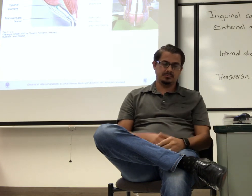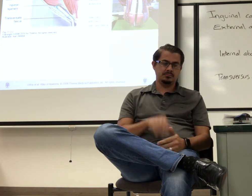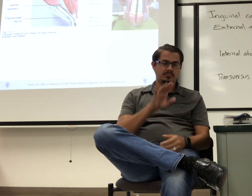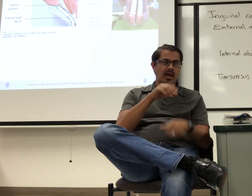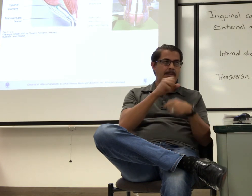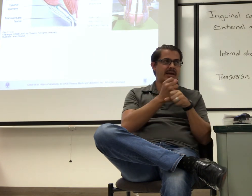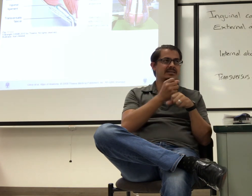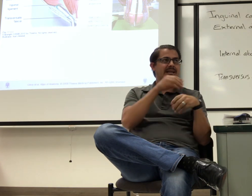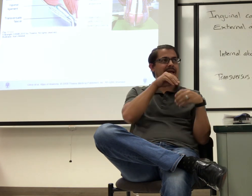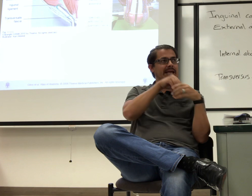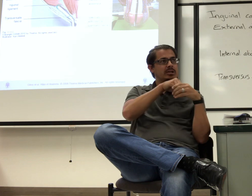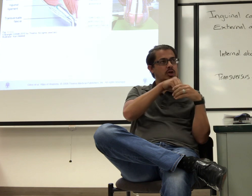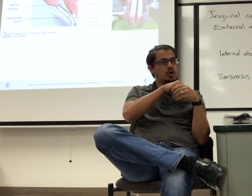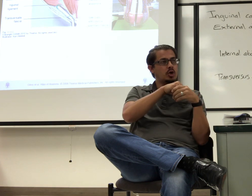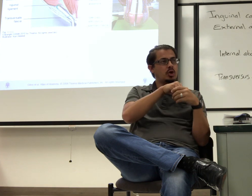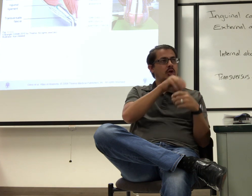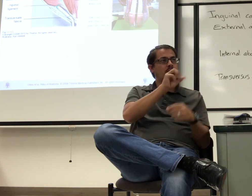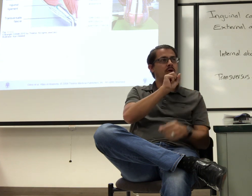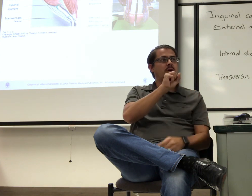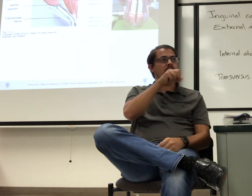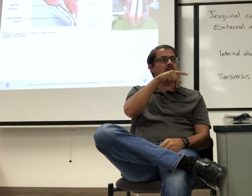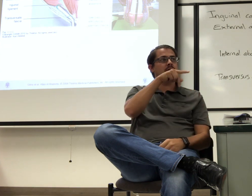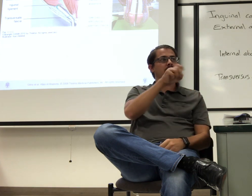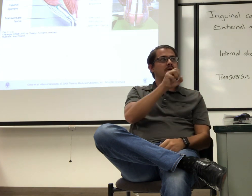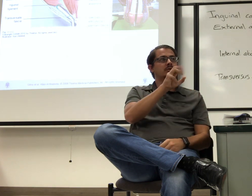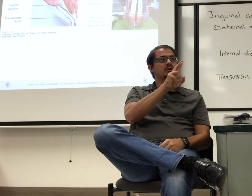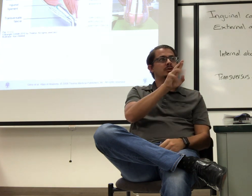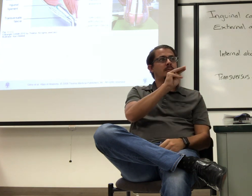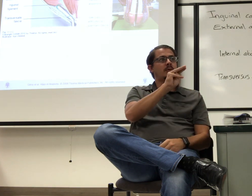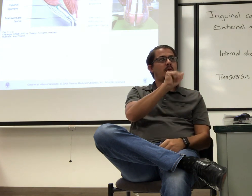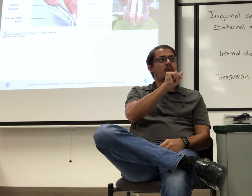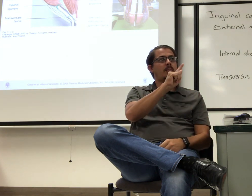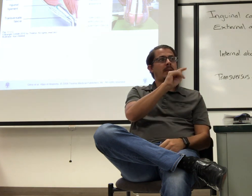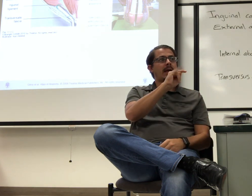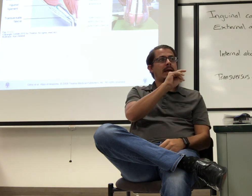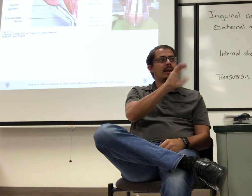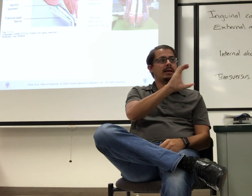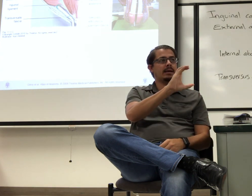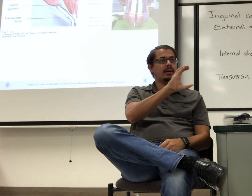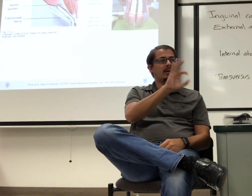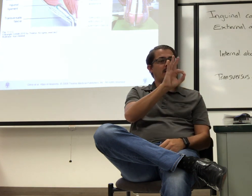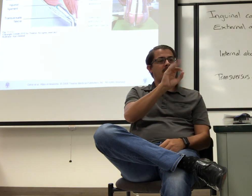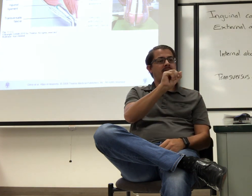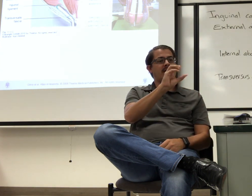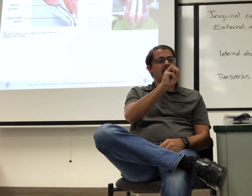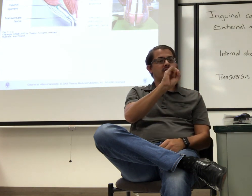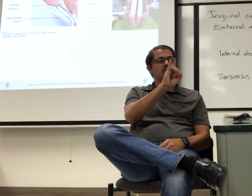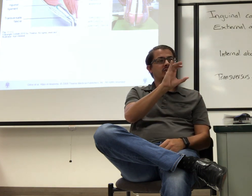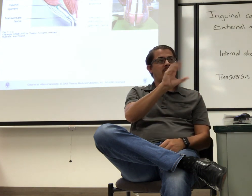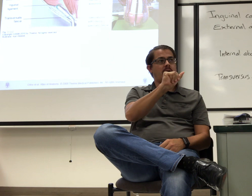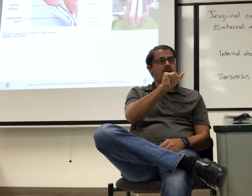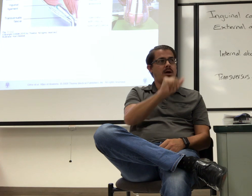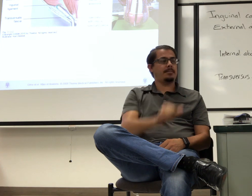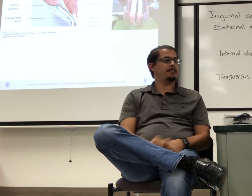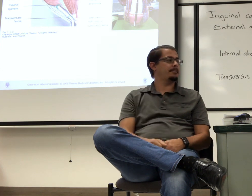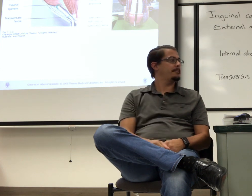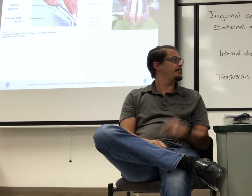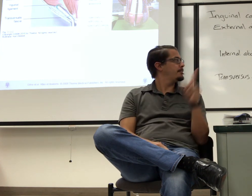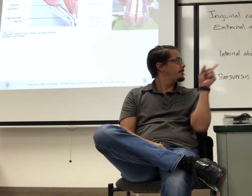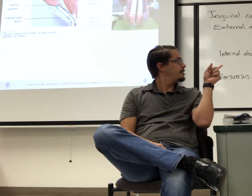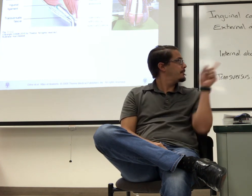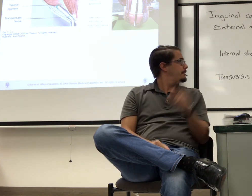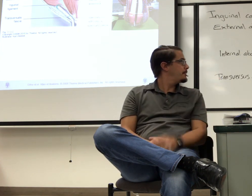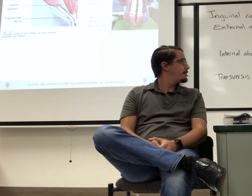spermatic fascia.